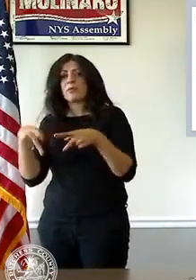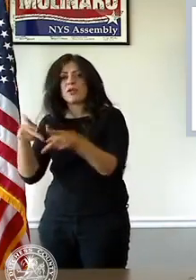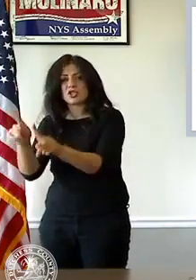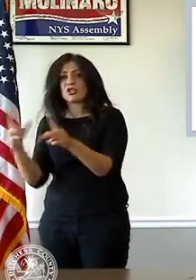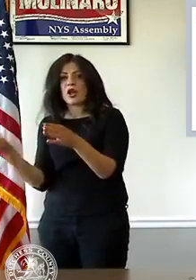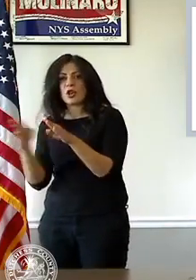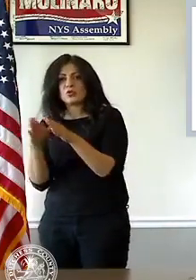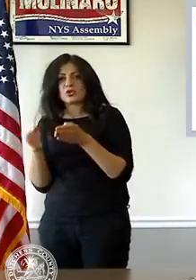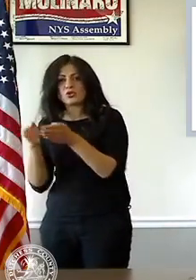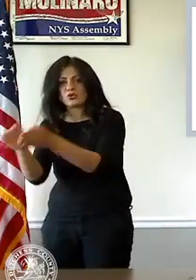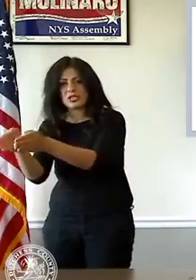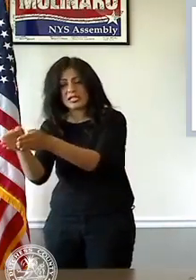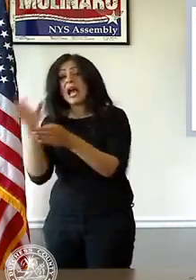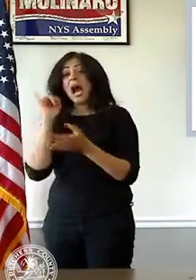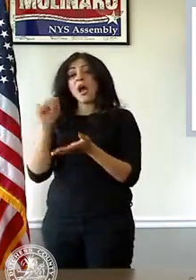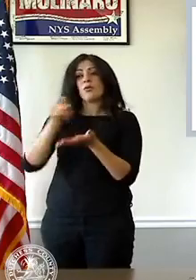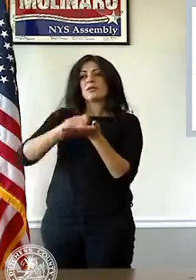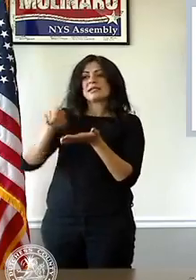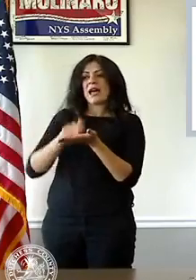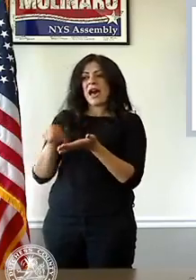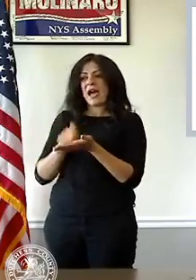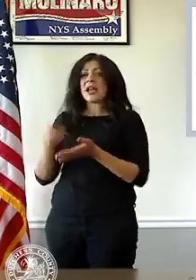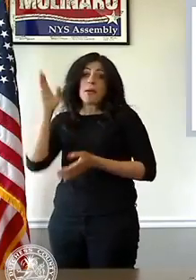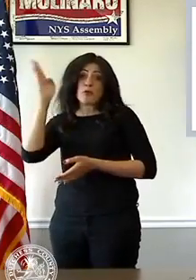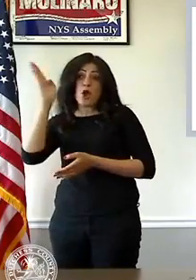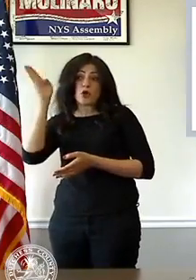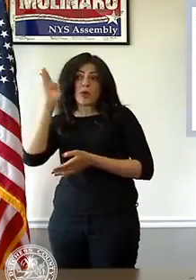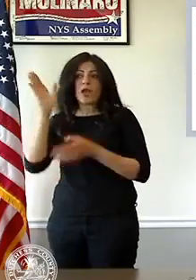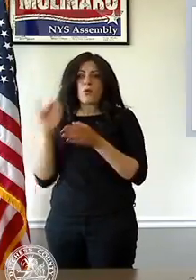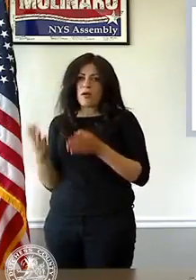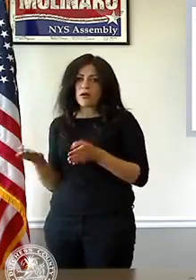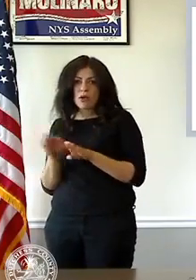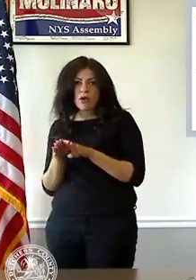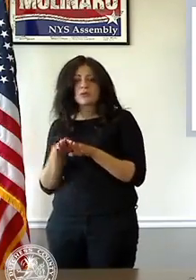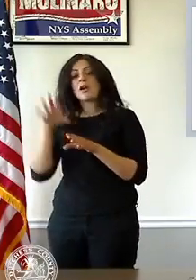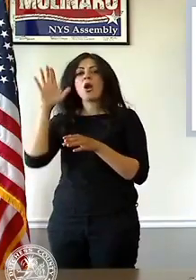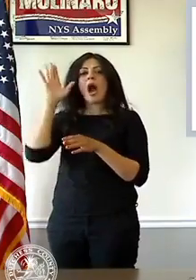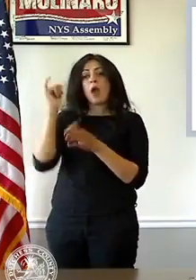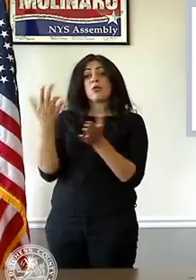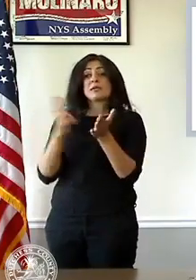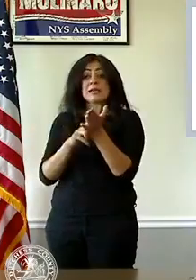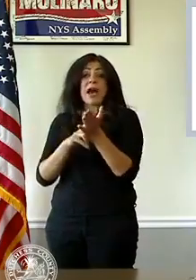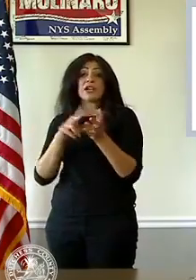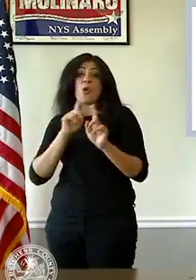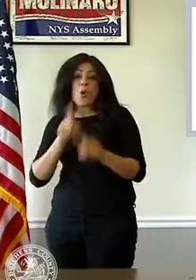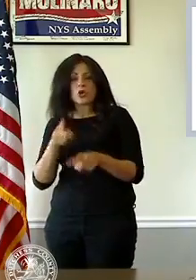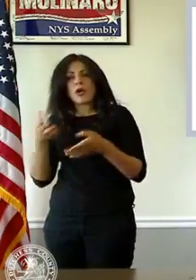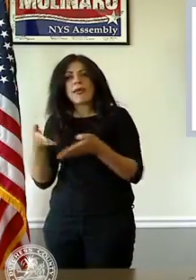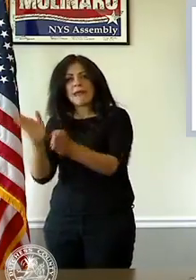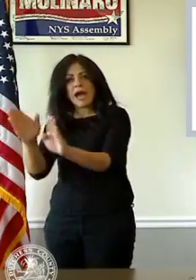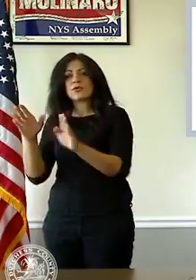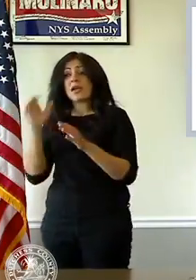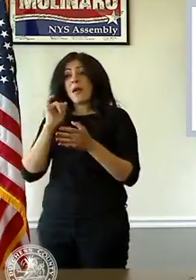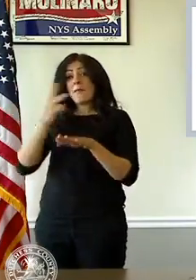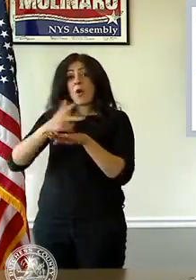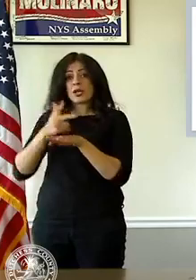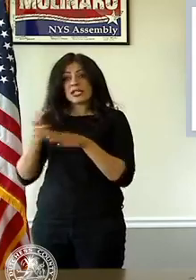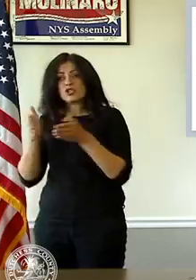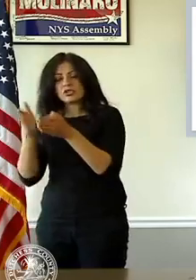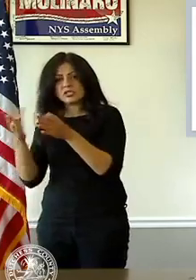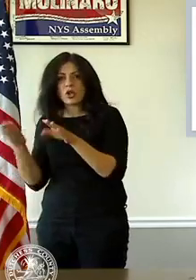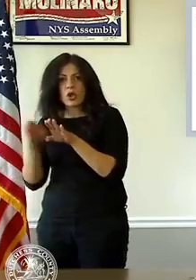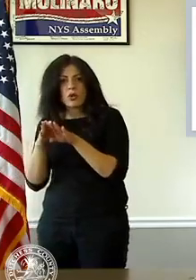to sign an executive order that waives those local protocols to allow that to happen. Communities, like Wappinger have